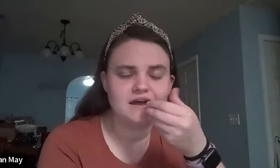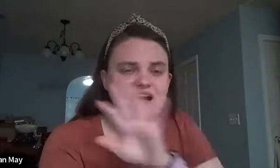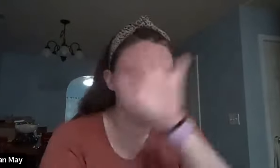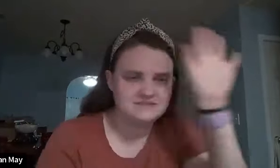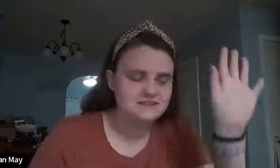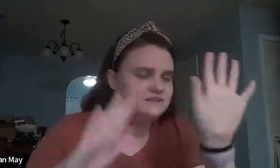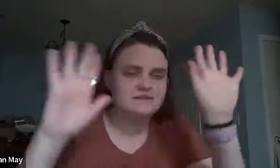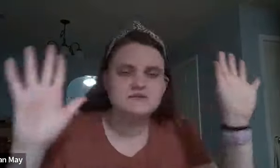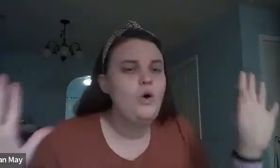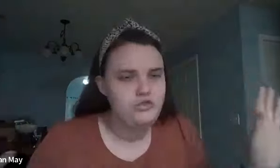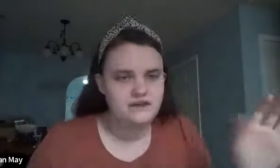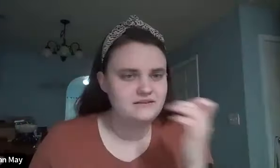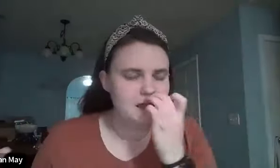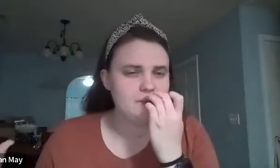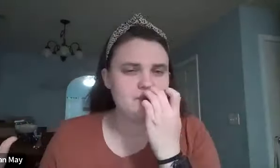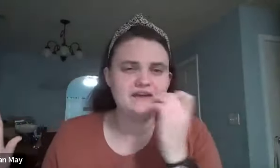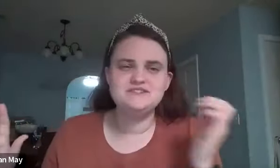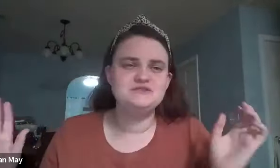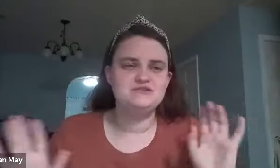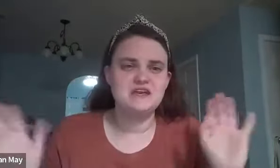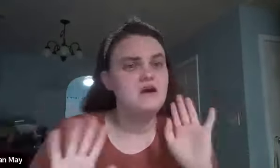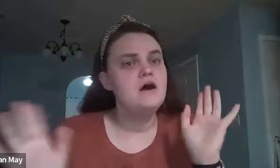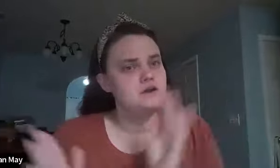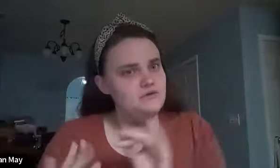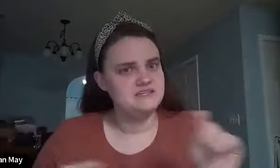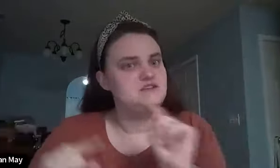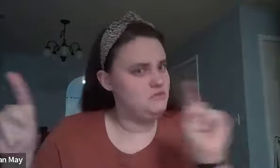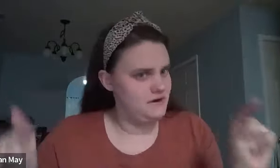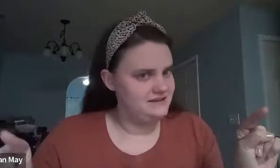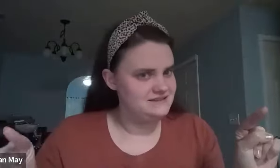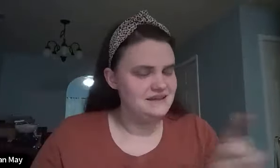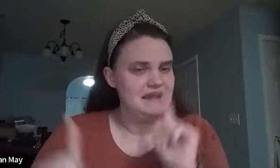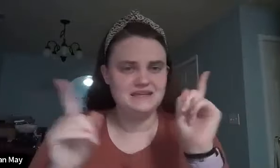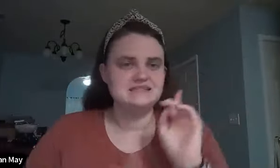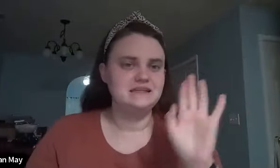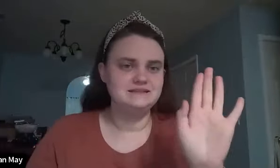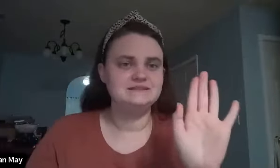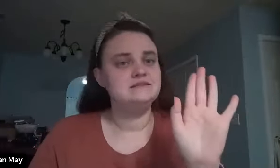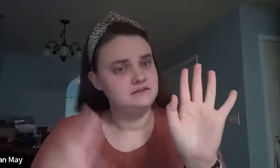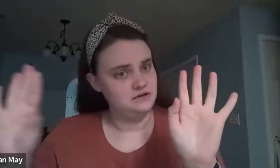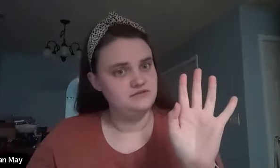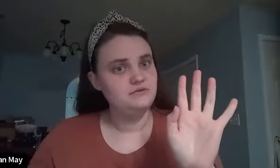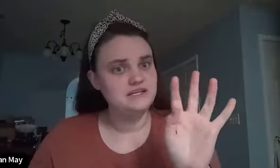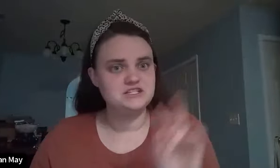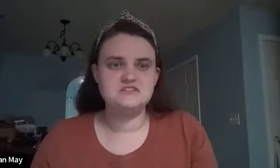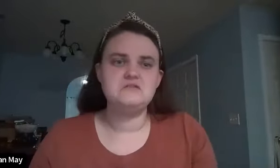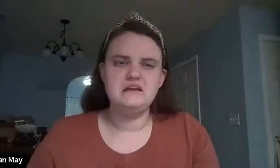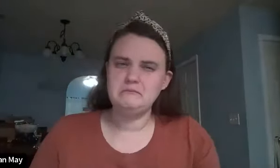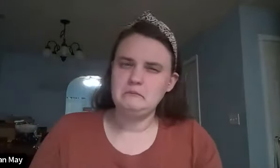And it's a whole thing. I have students who think, no, this is all right. And it's like, there are different regions. And they're like,